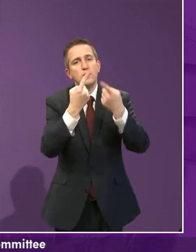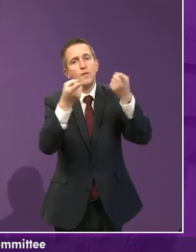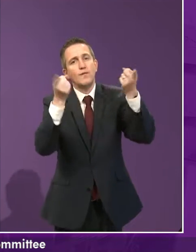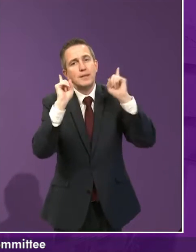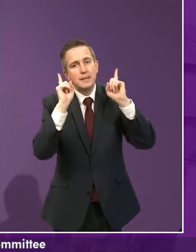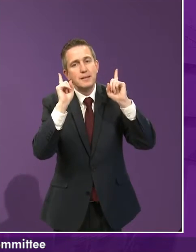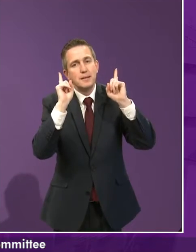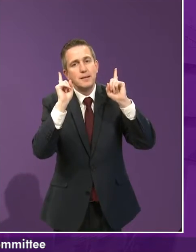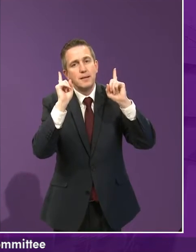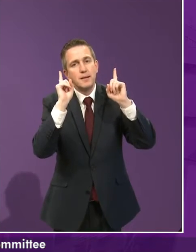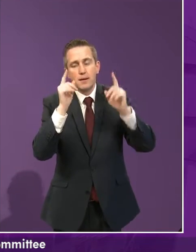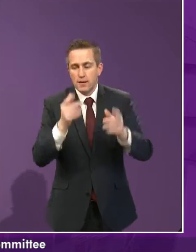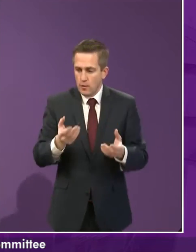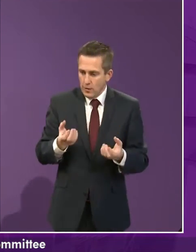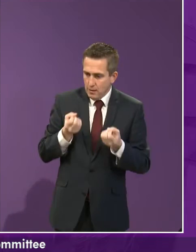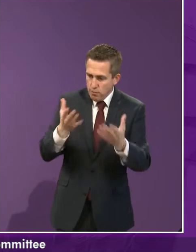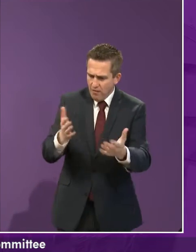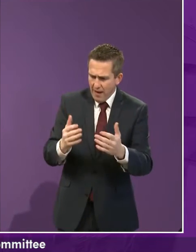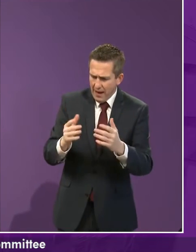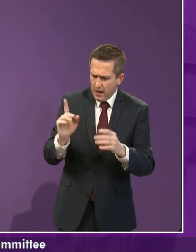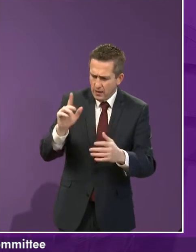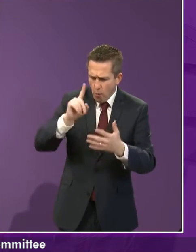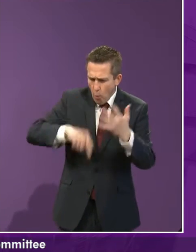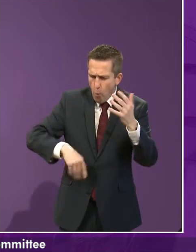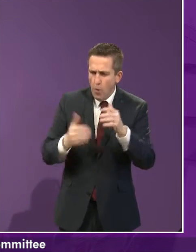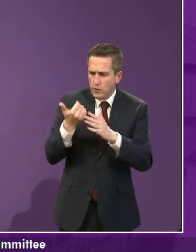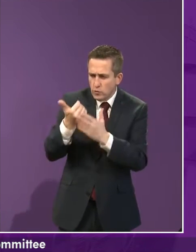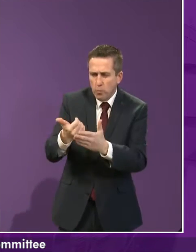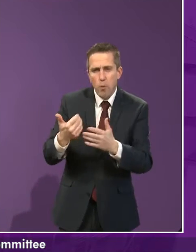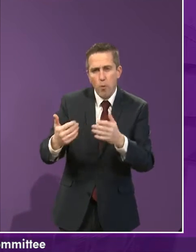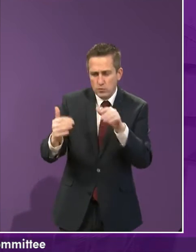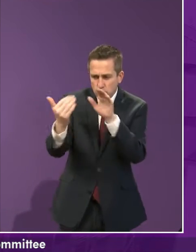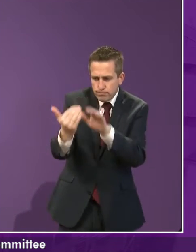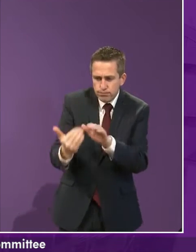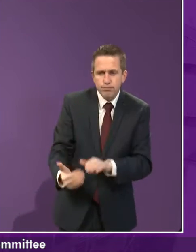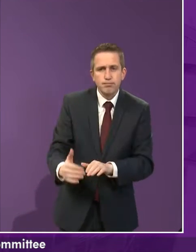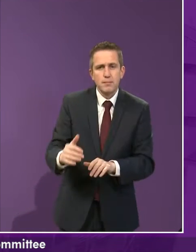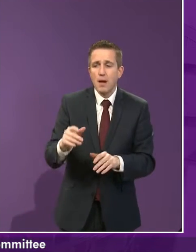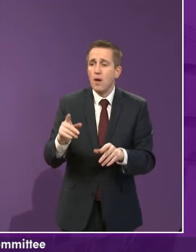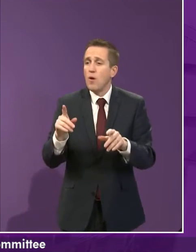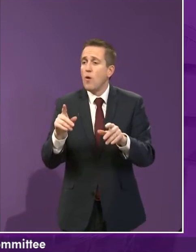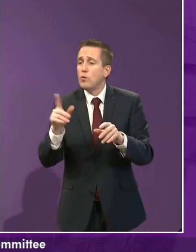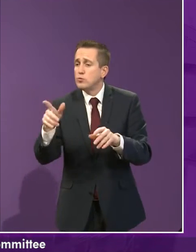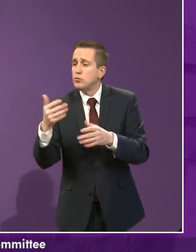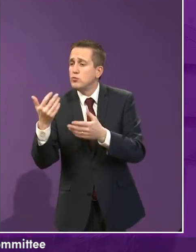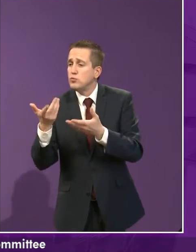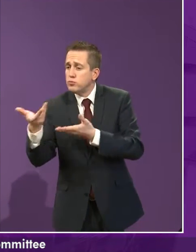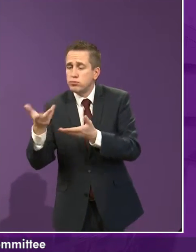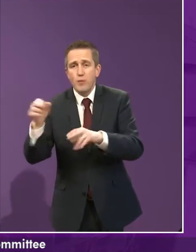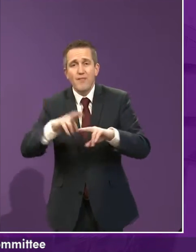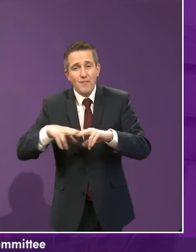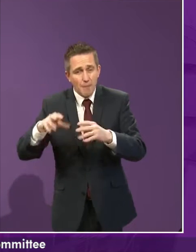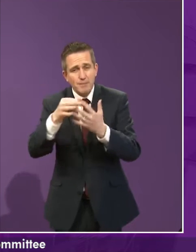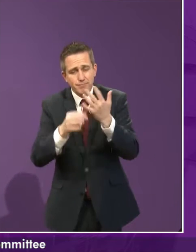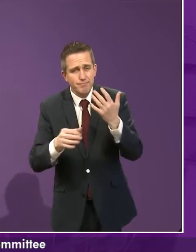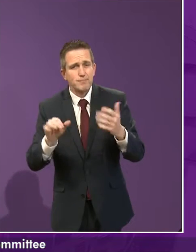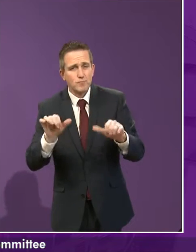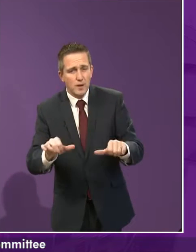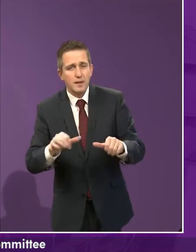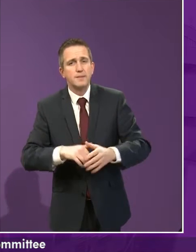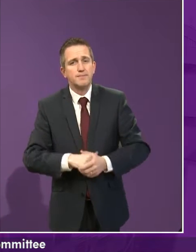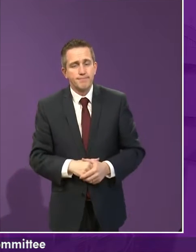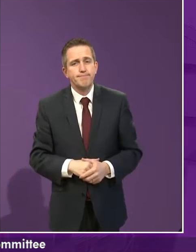give support as appropriate and engage with the applicant and their wider family as appropriate. But we do